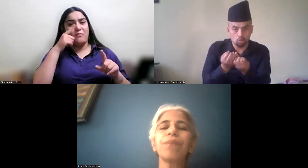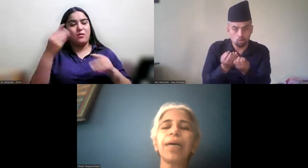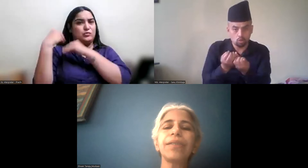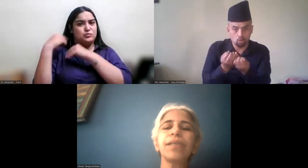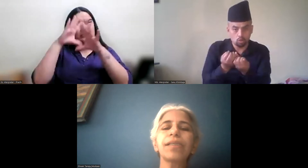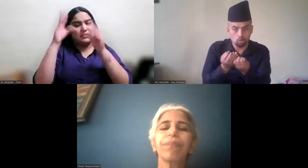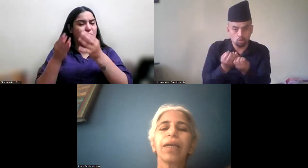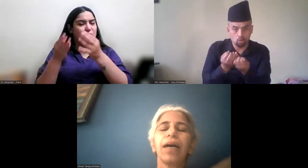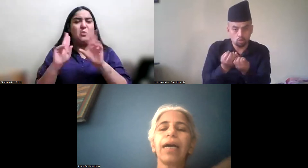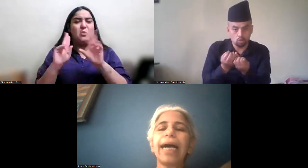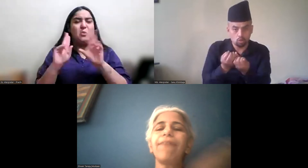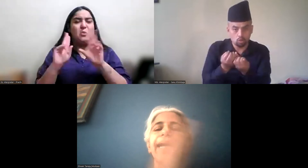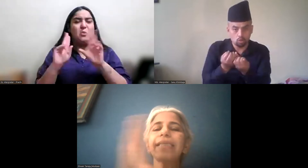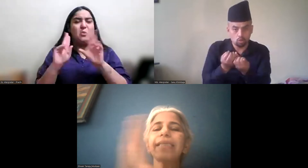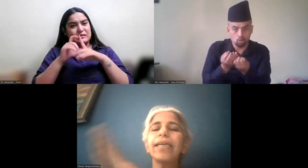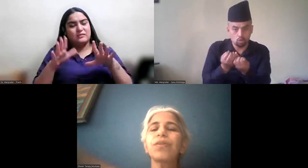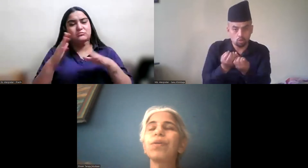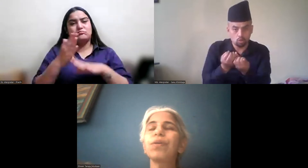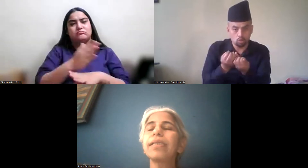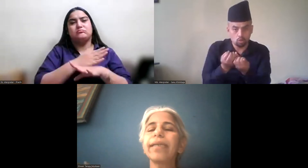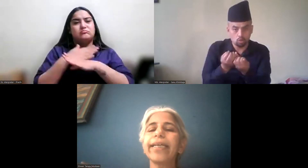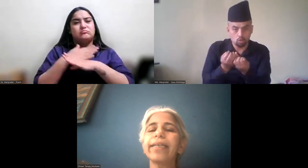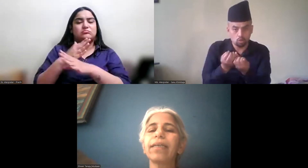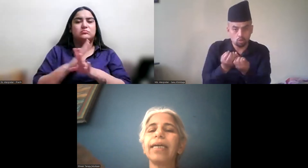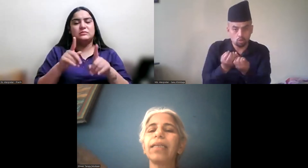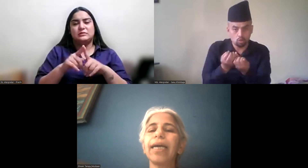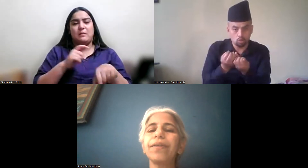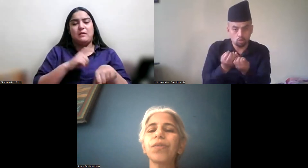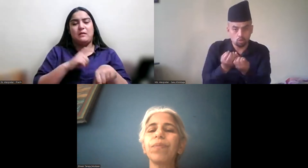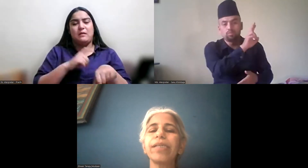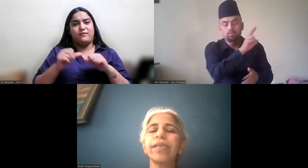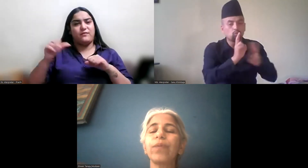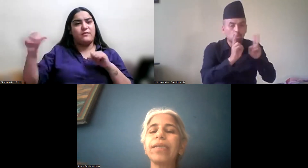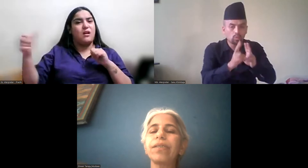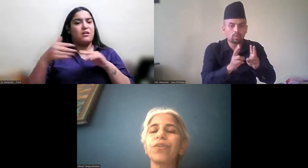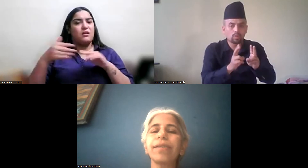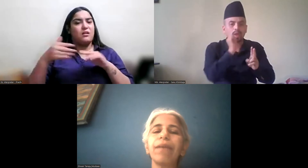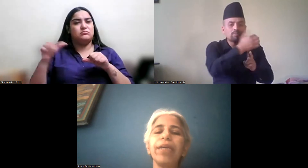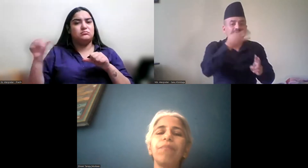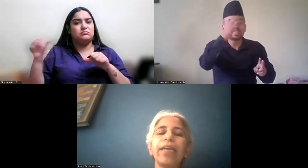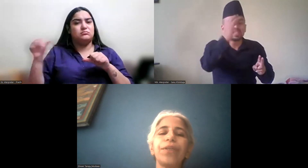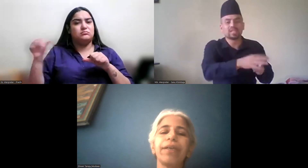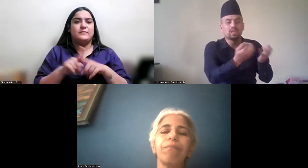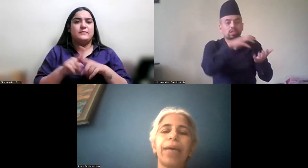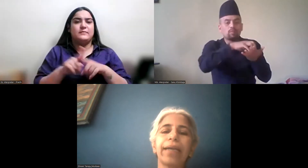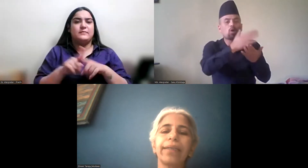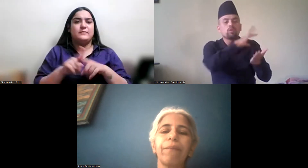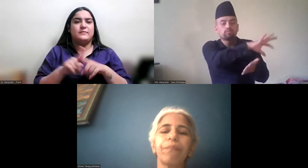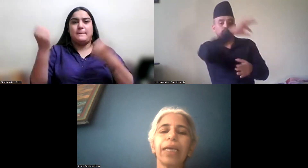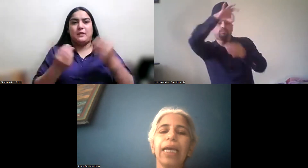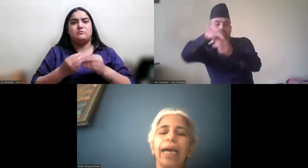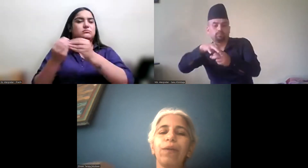on the margins have access to the state and the larger spaces where decisions are being made which impact